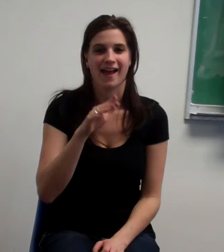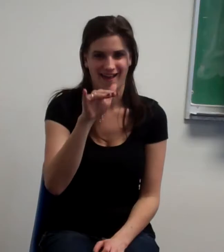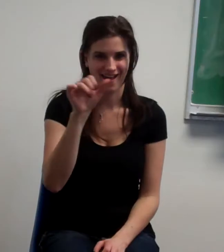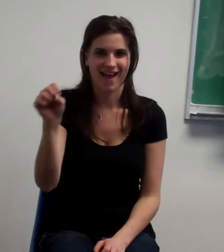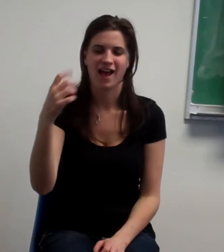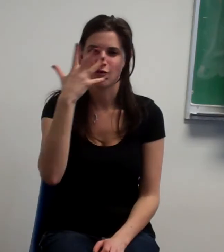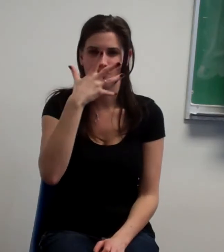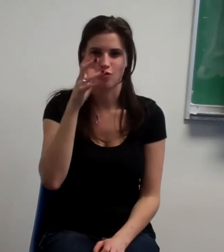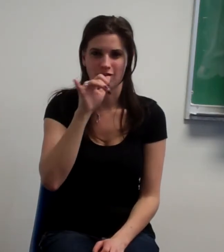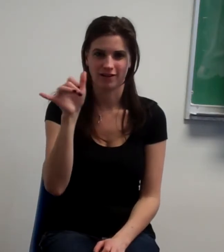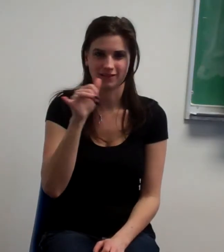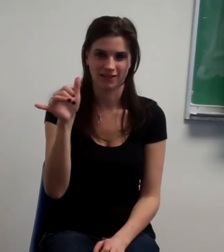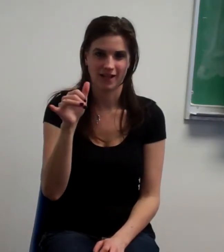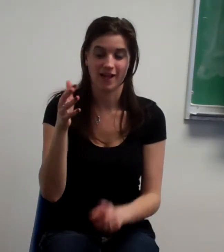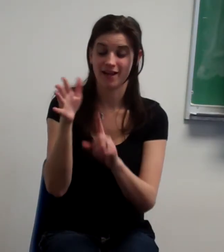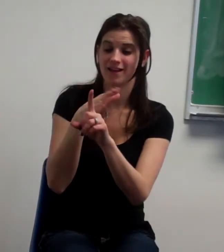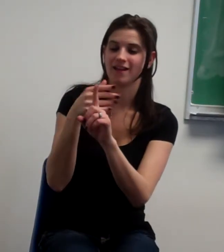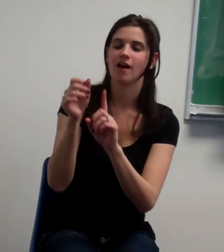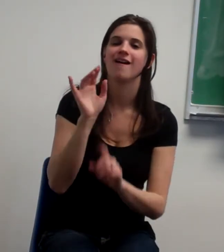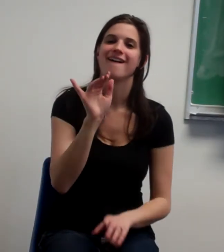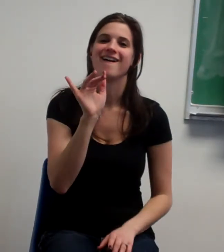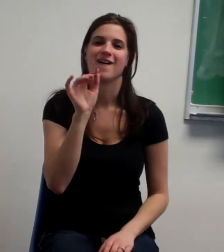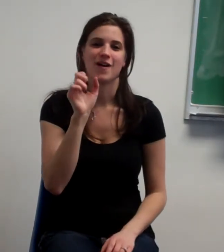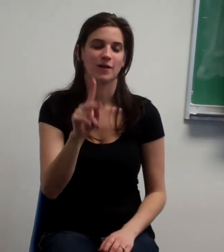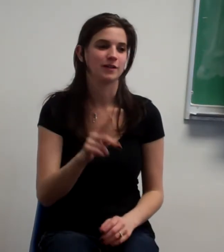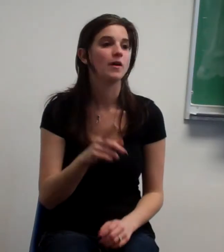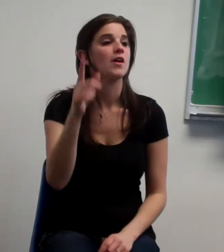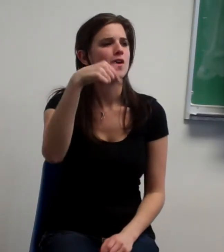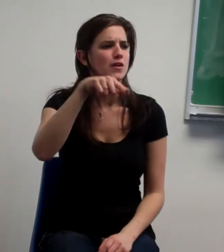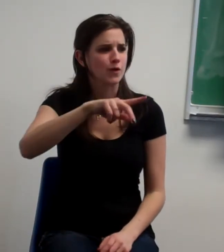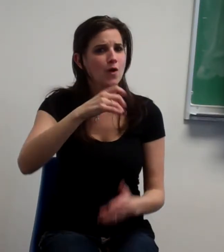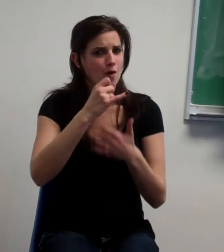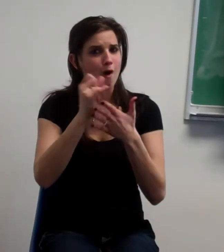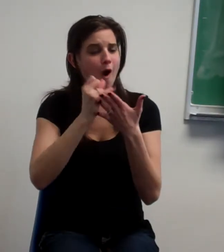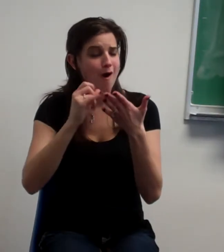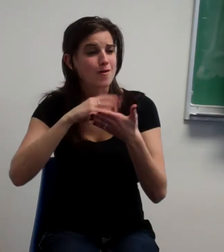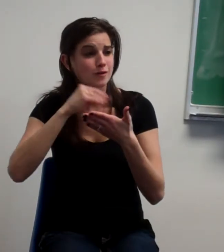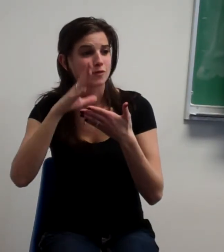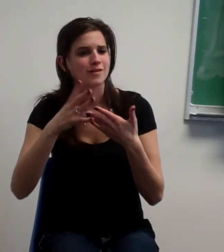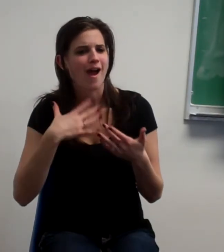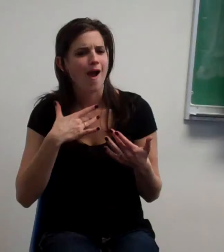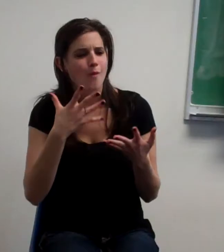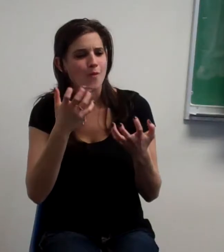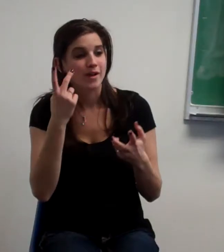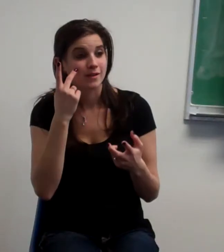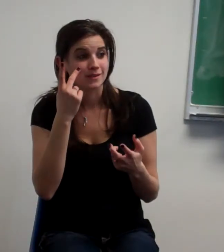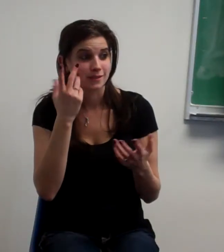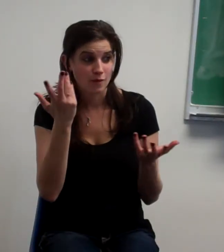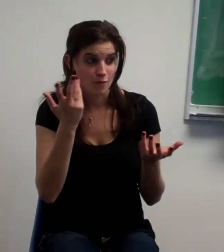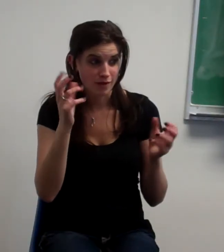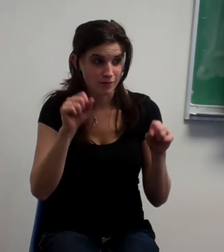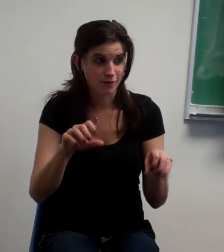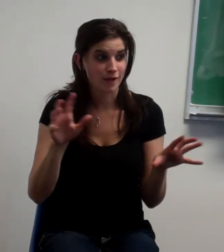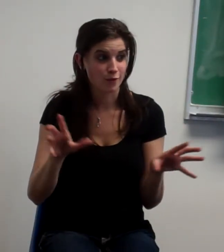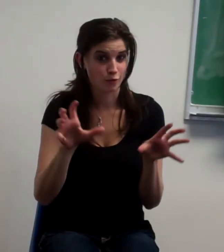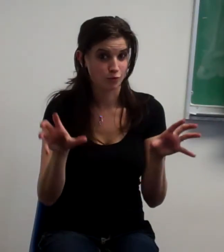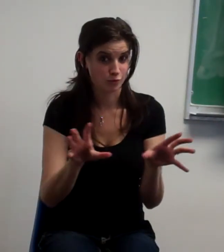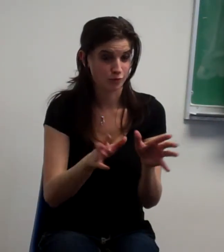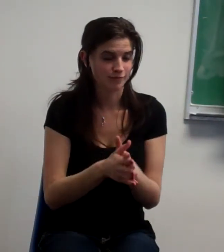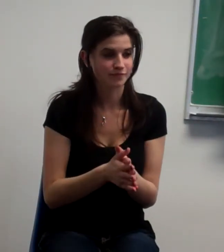art students, and for this, I really wanted to see what you can do. I want you to put your best stuff. Because it's not for me, because